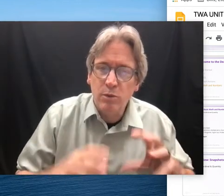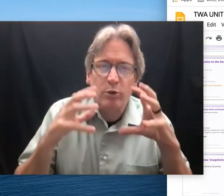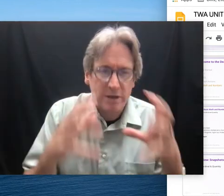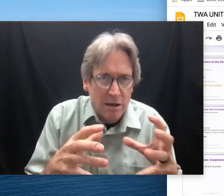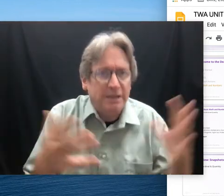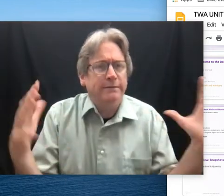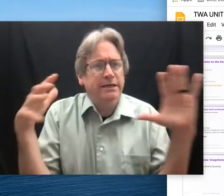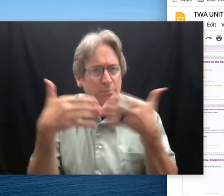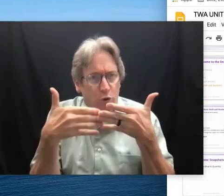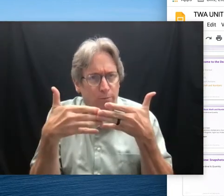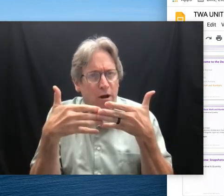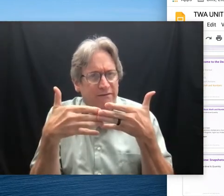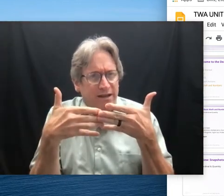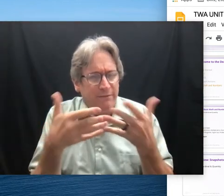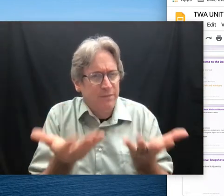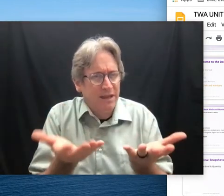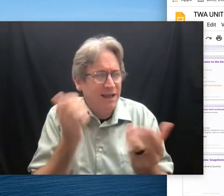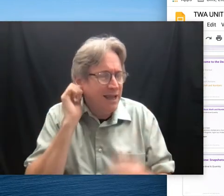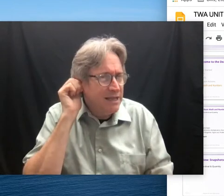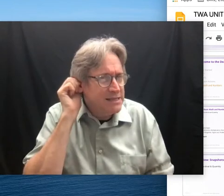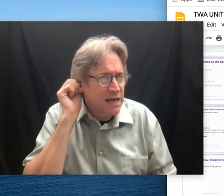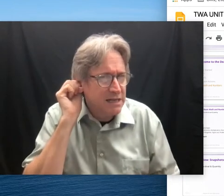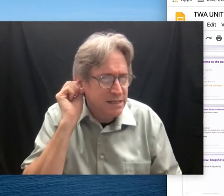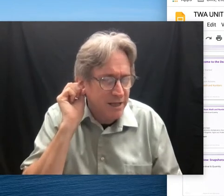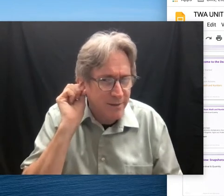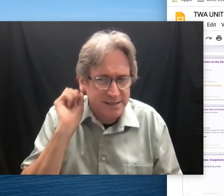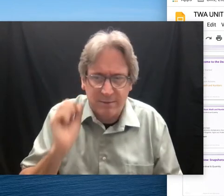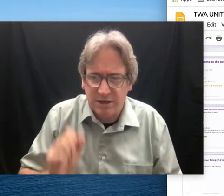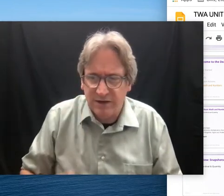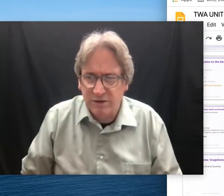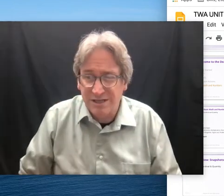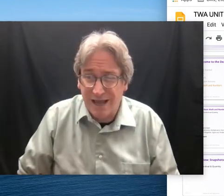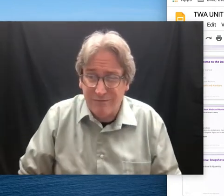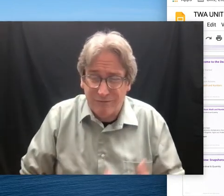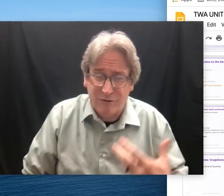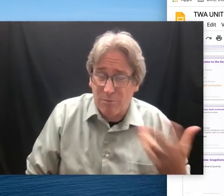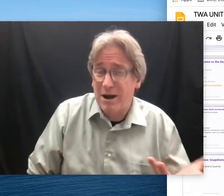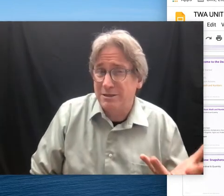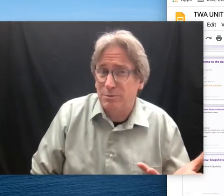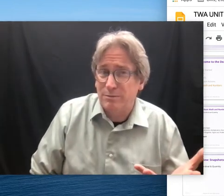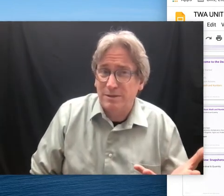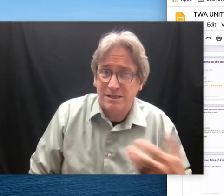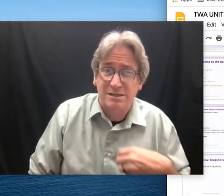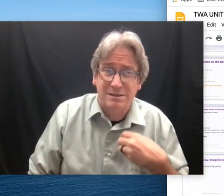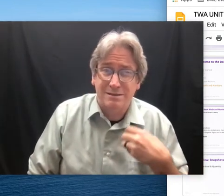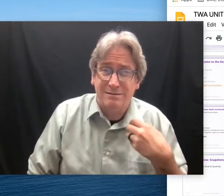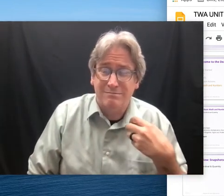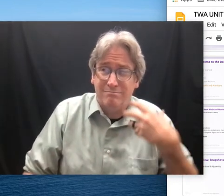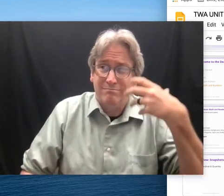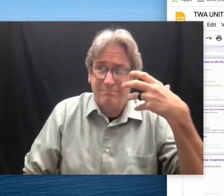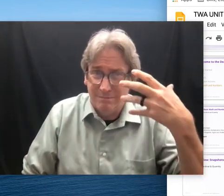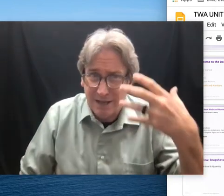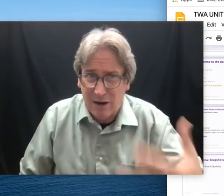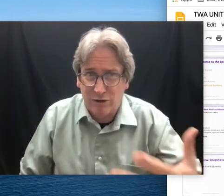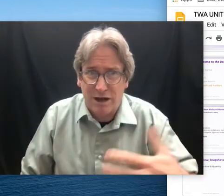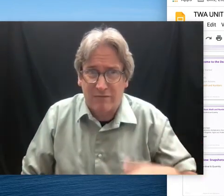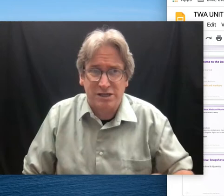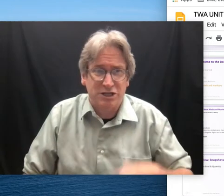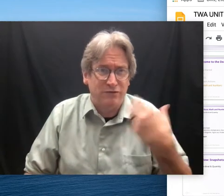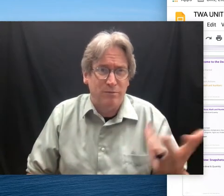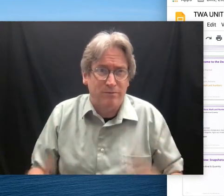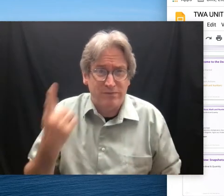So when we're counting, it's a more private thing. It's not going to seem like it makes that much of a difference. And for all practical purposes, out